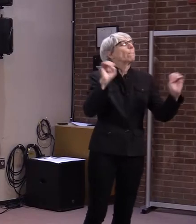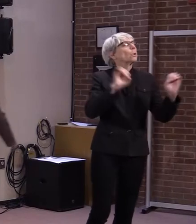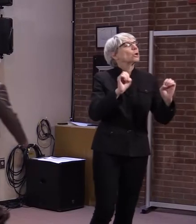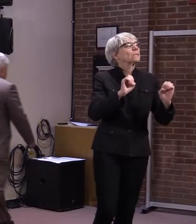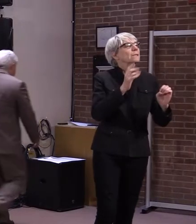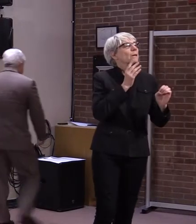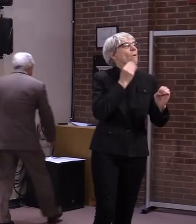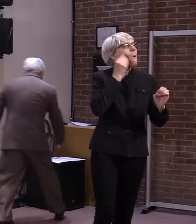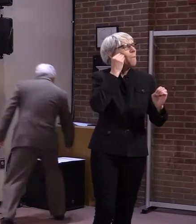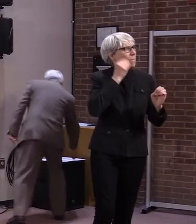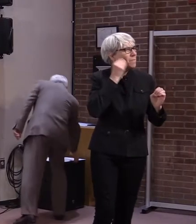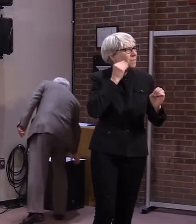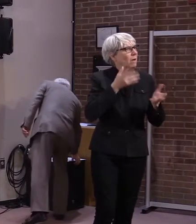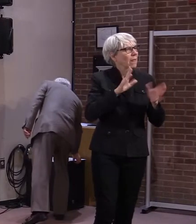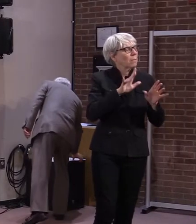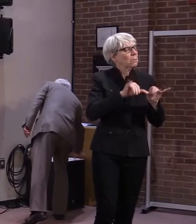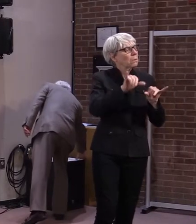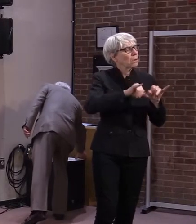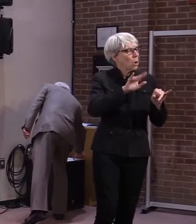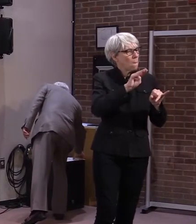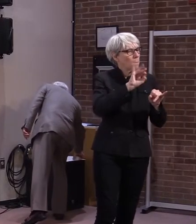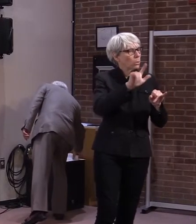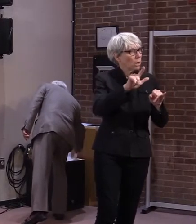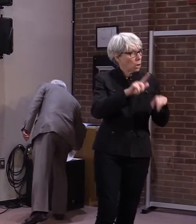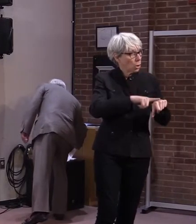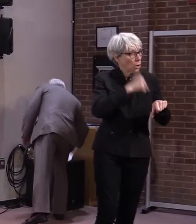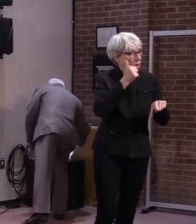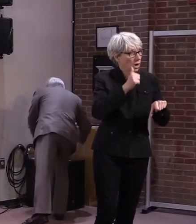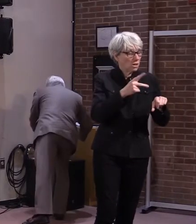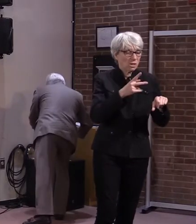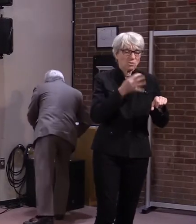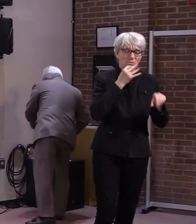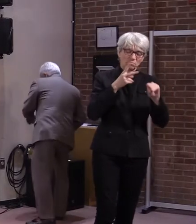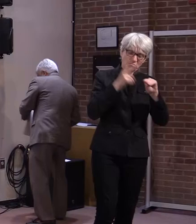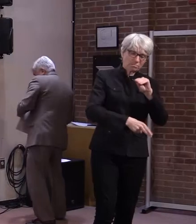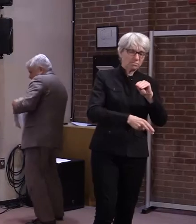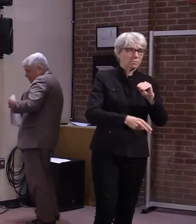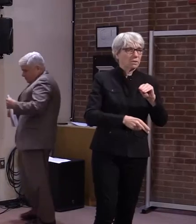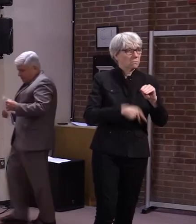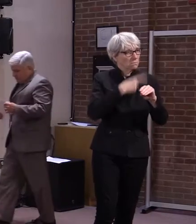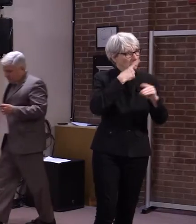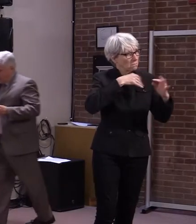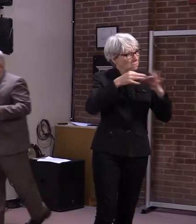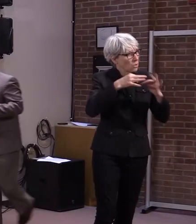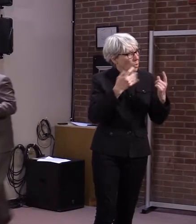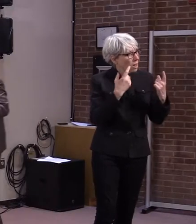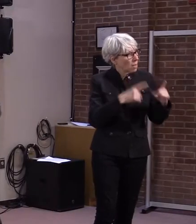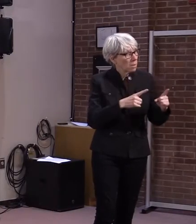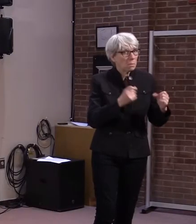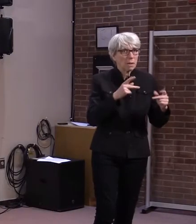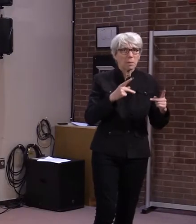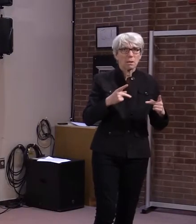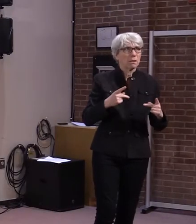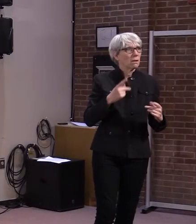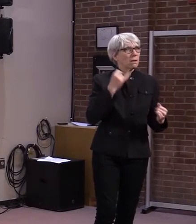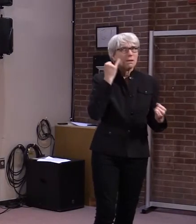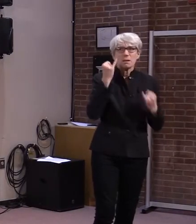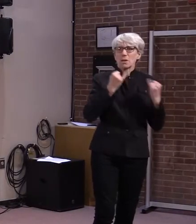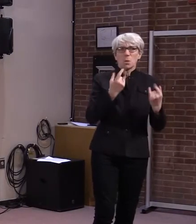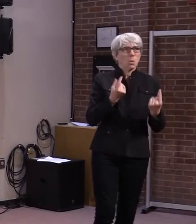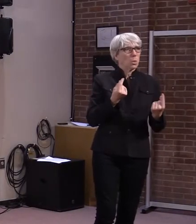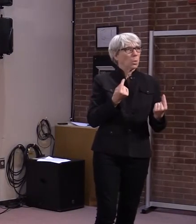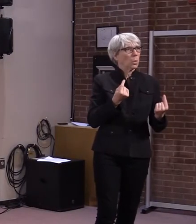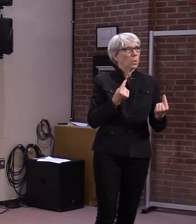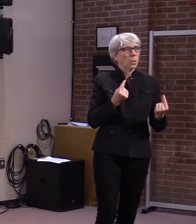you give me an update as sort of what is happening with that situation and address concerns that many have about this kind